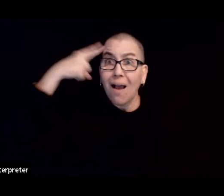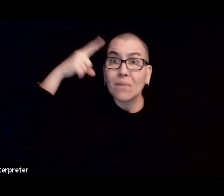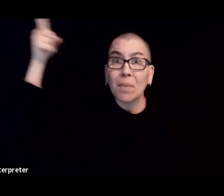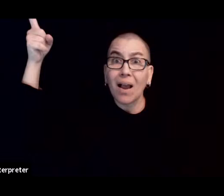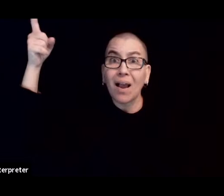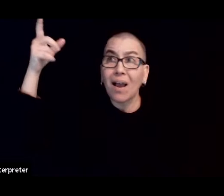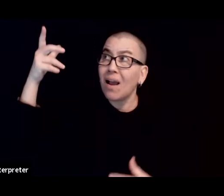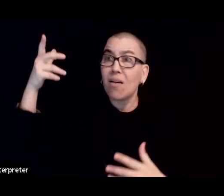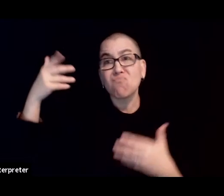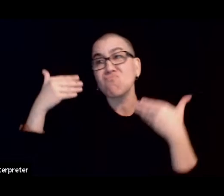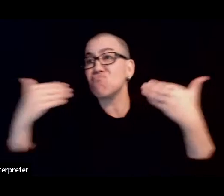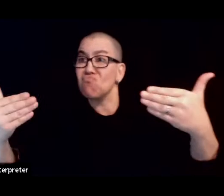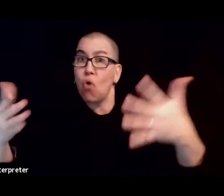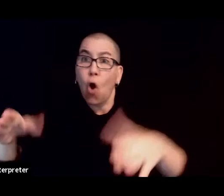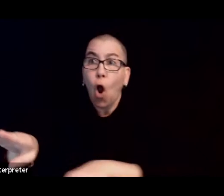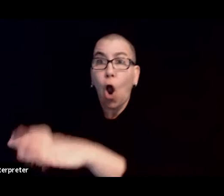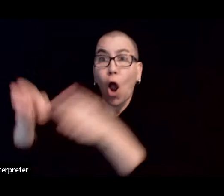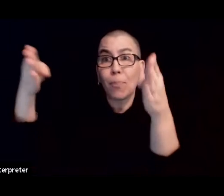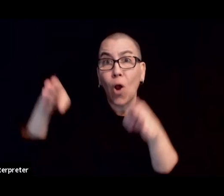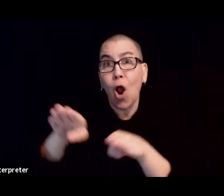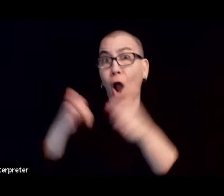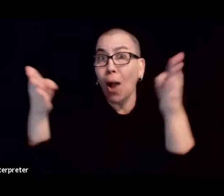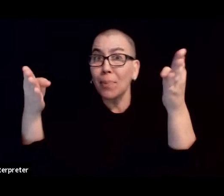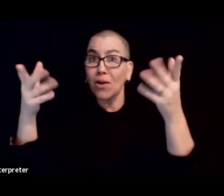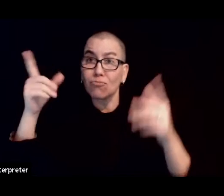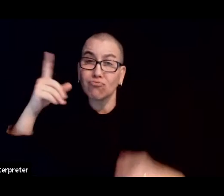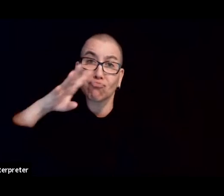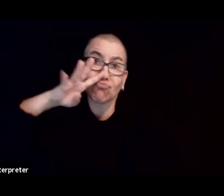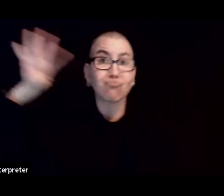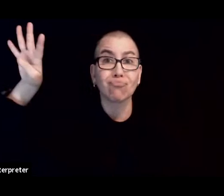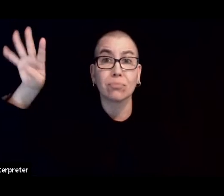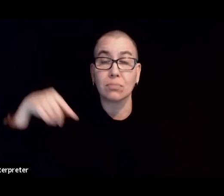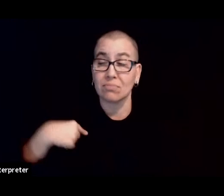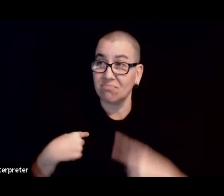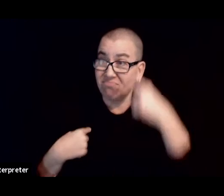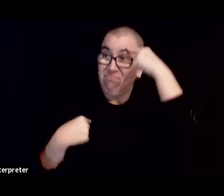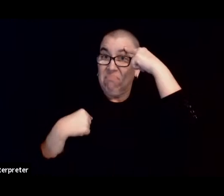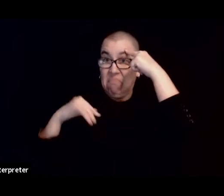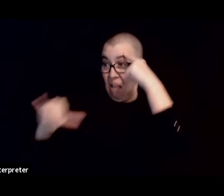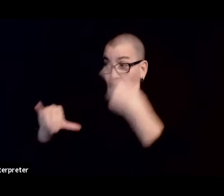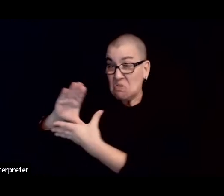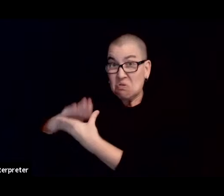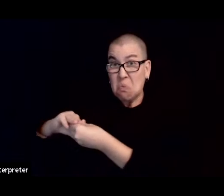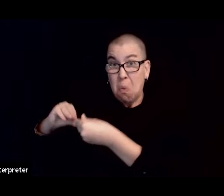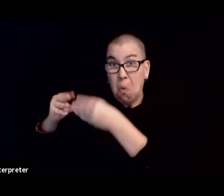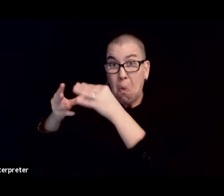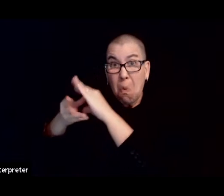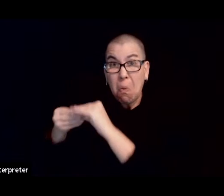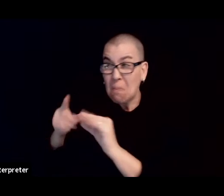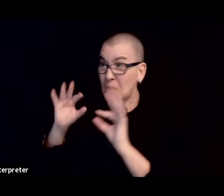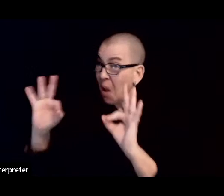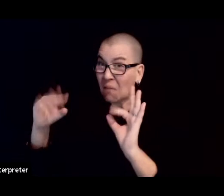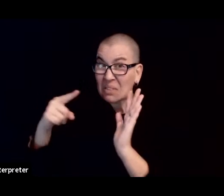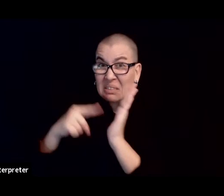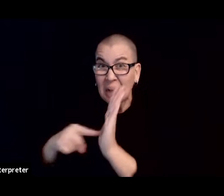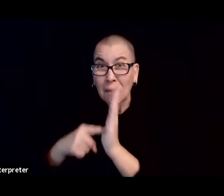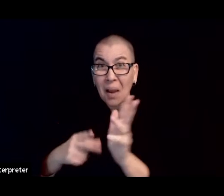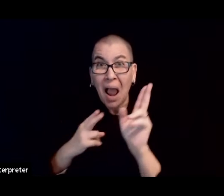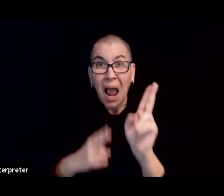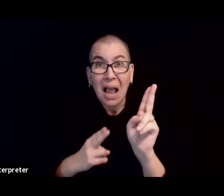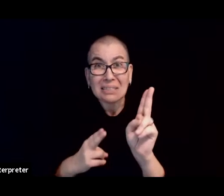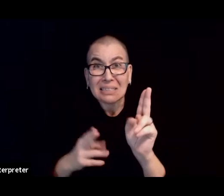So just putting that out there just as a sobering reminder that this is a serious disease,